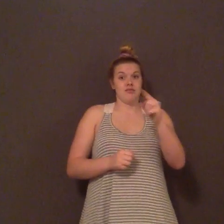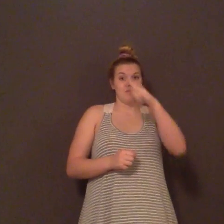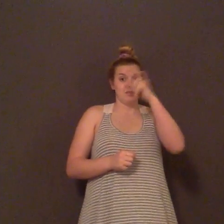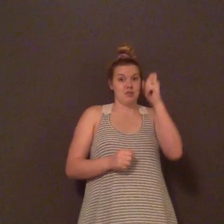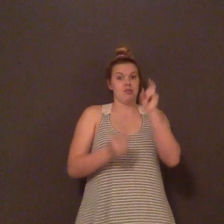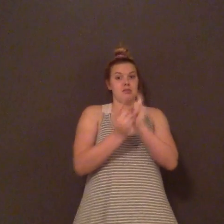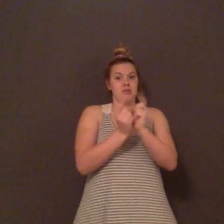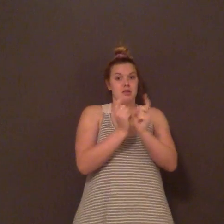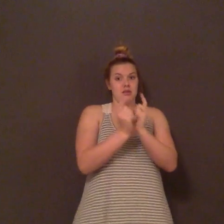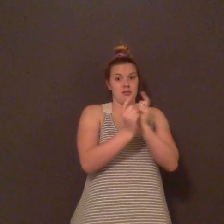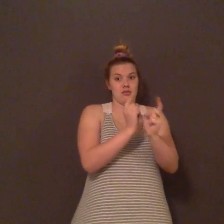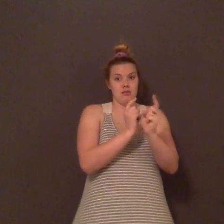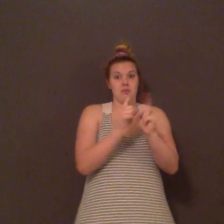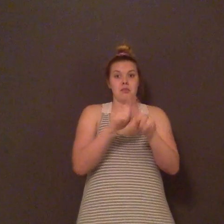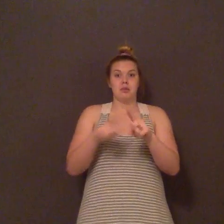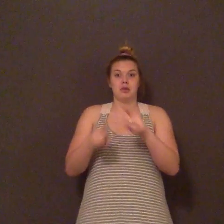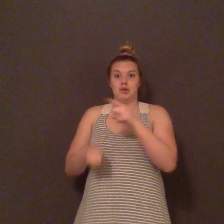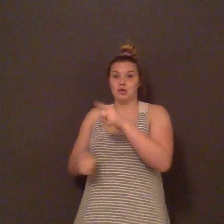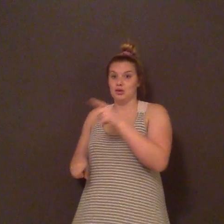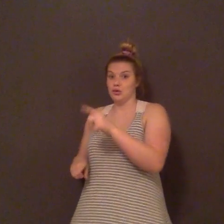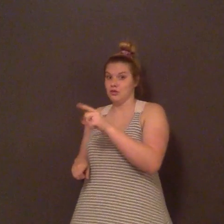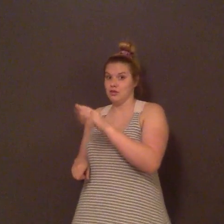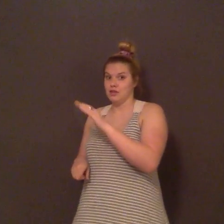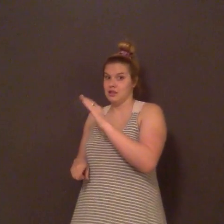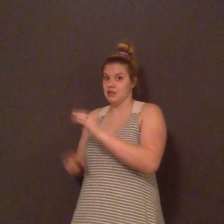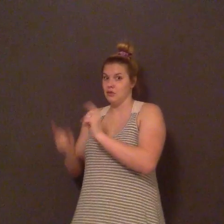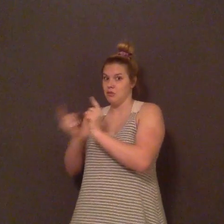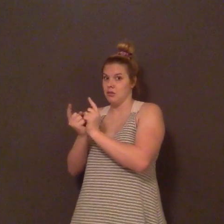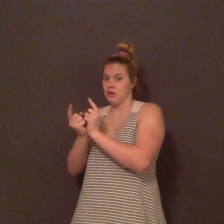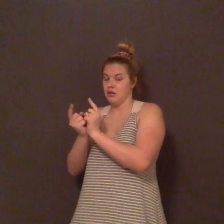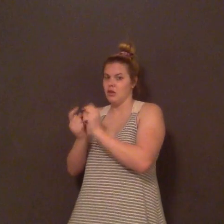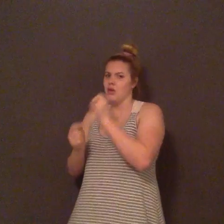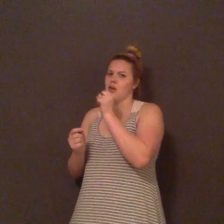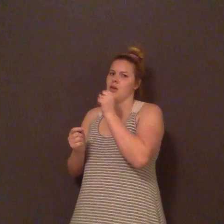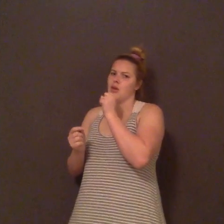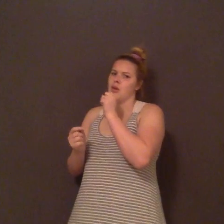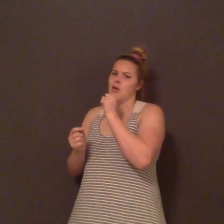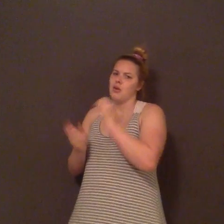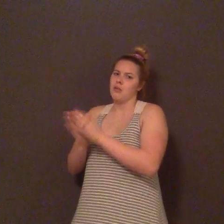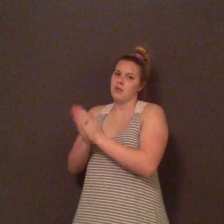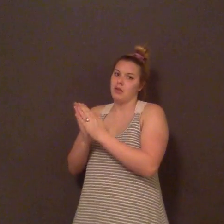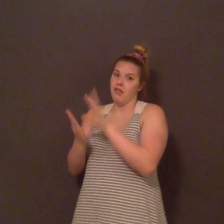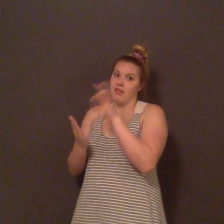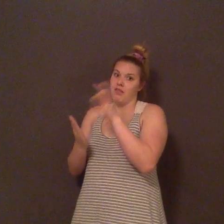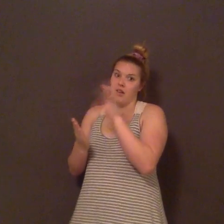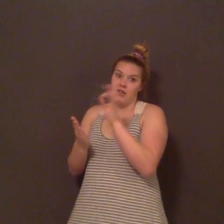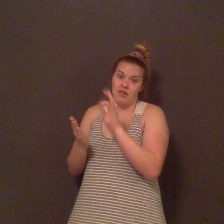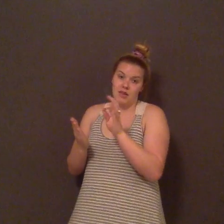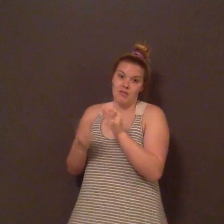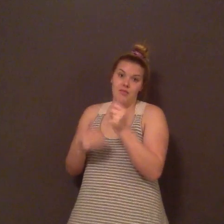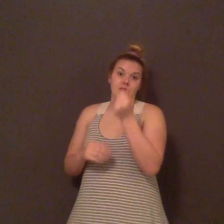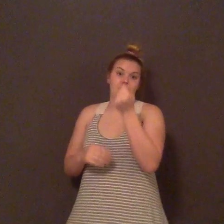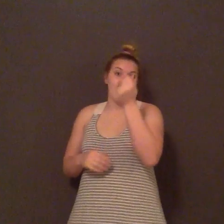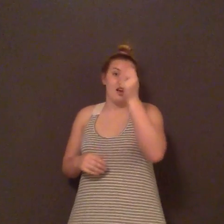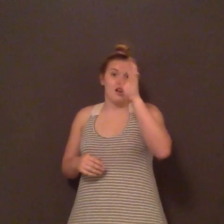come up with something like this anyway? Just found this old book in the library. From when? The 1970s? Actually, 1960s. But thank you very much. It happens to be